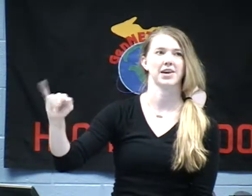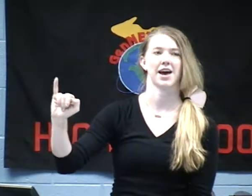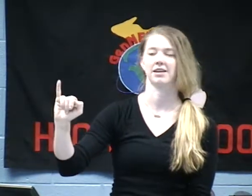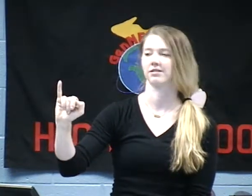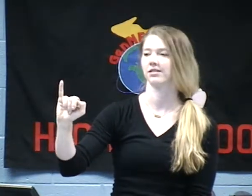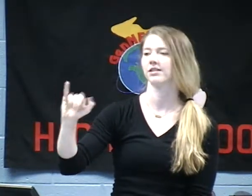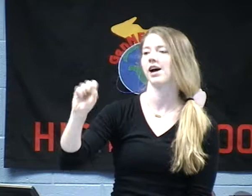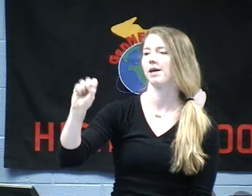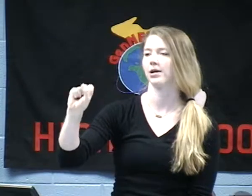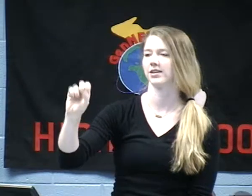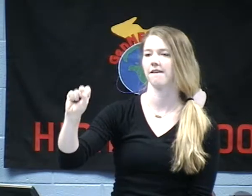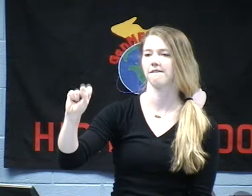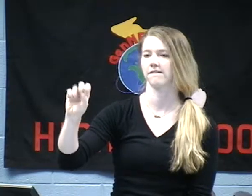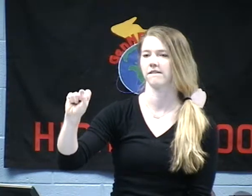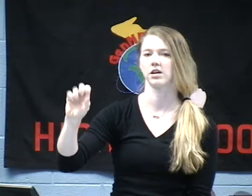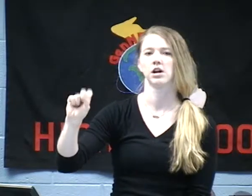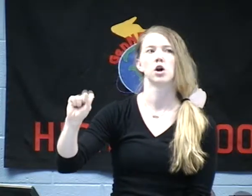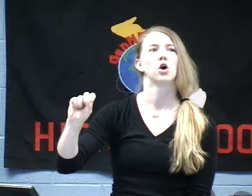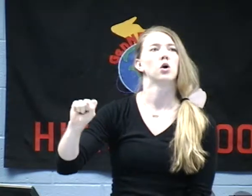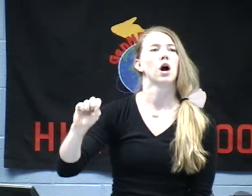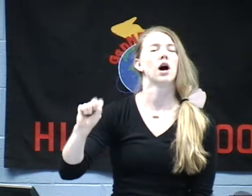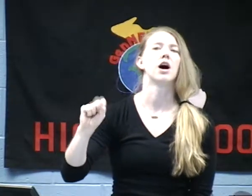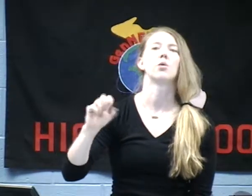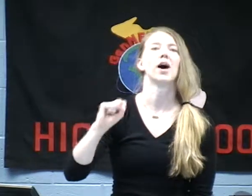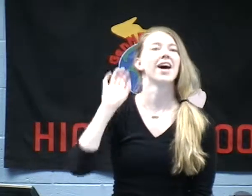Mississippi. I bounce it. What?